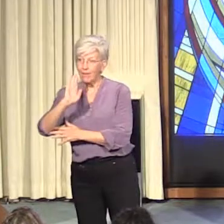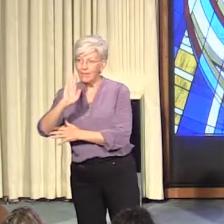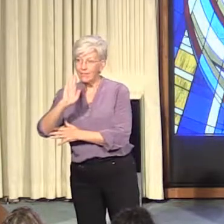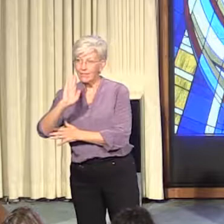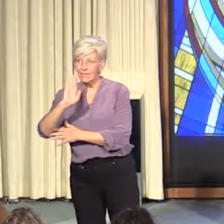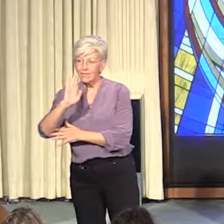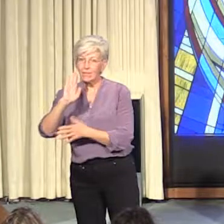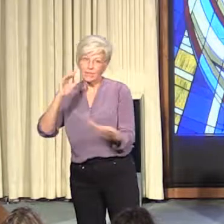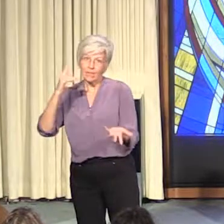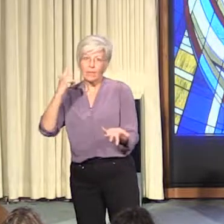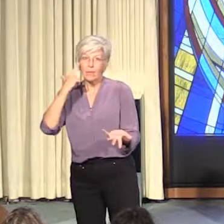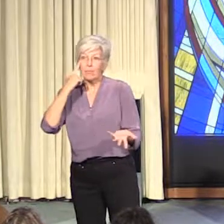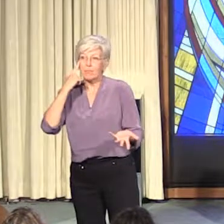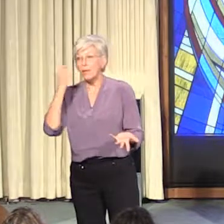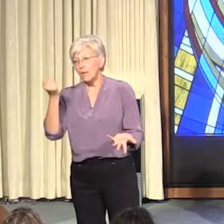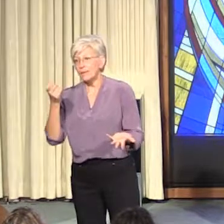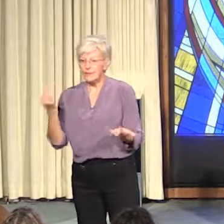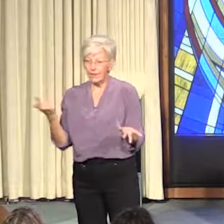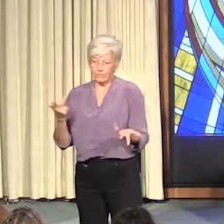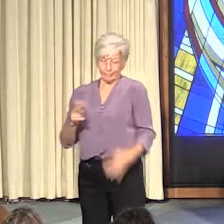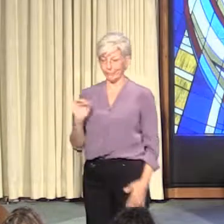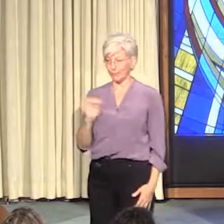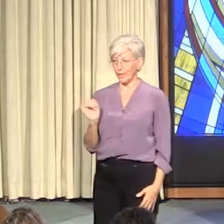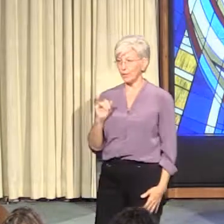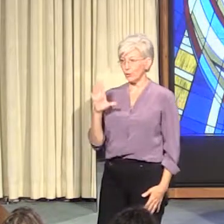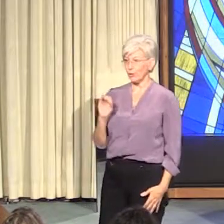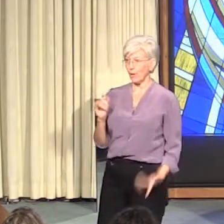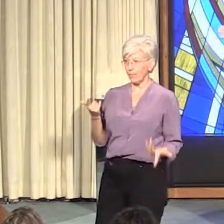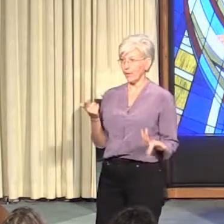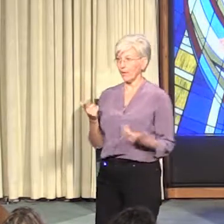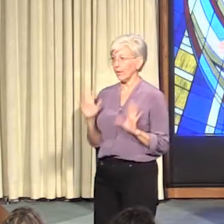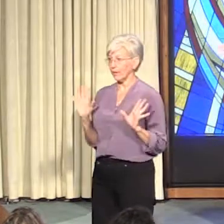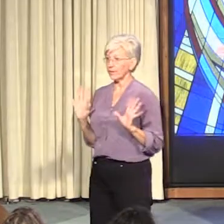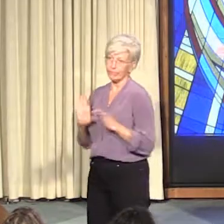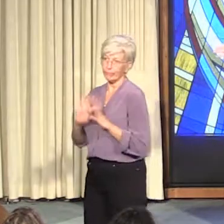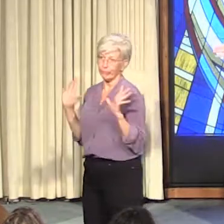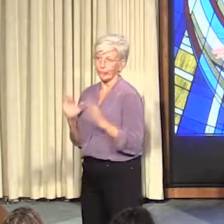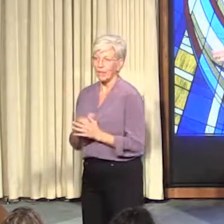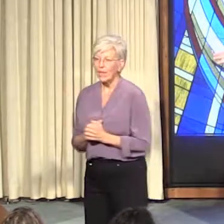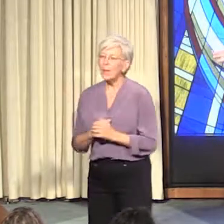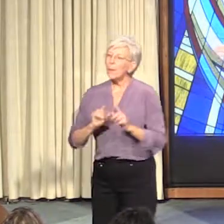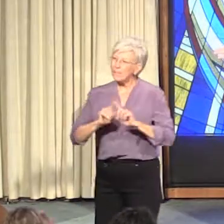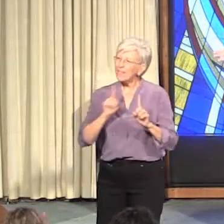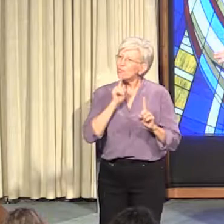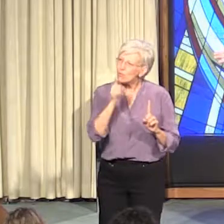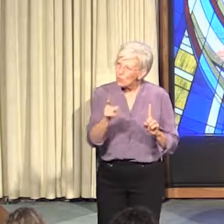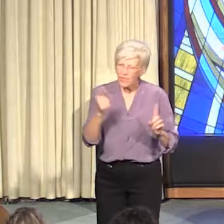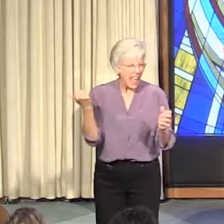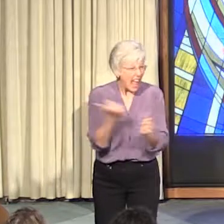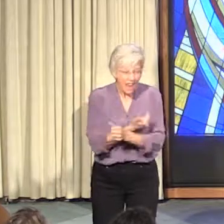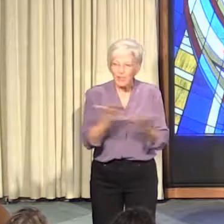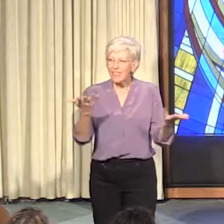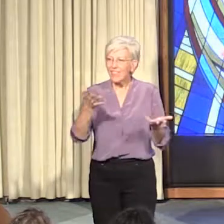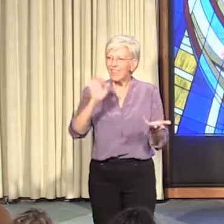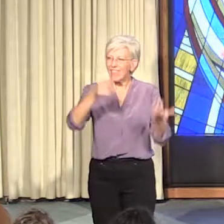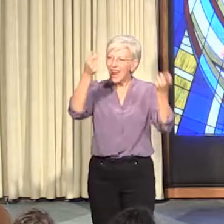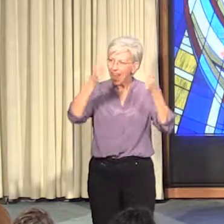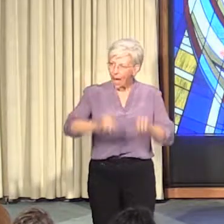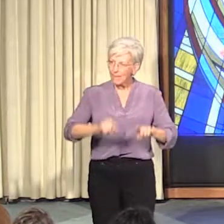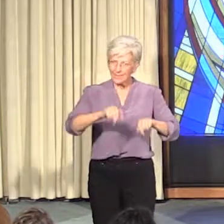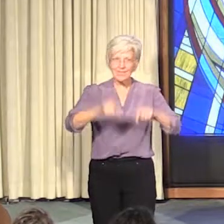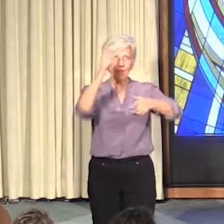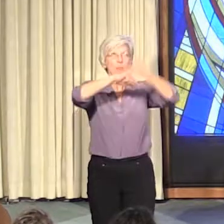it relieves the insurance companies a little. But in truth, everything that happens in the universe is an act of God. This is all an act of